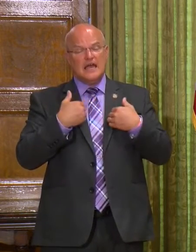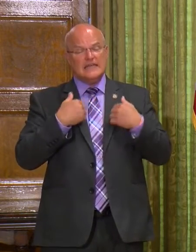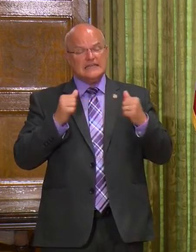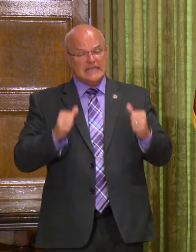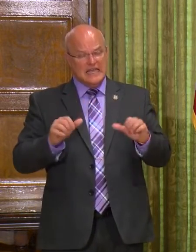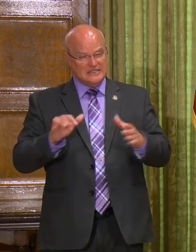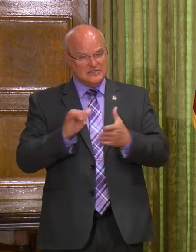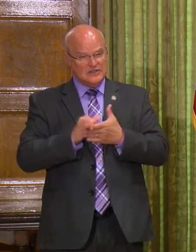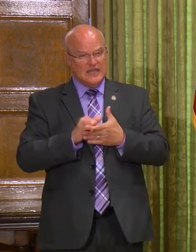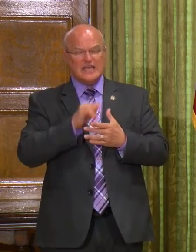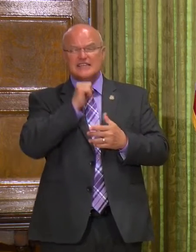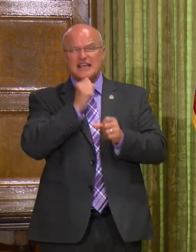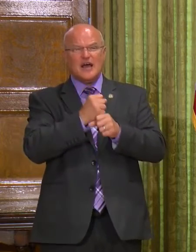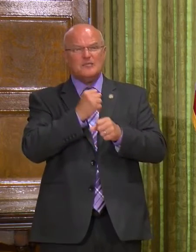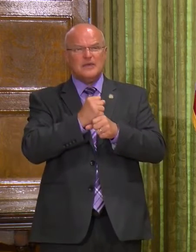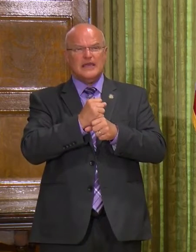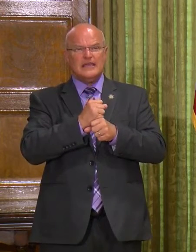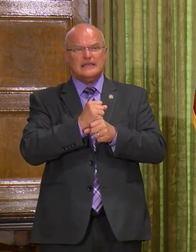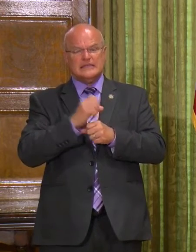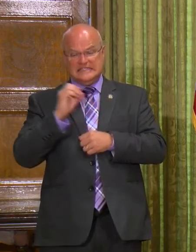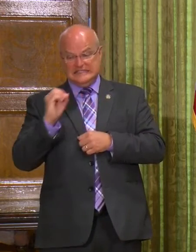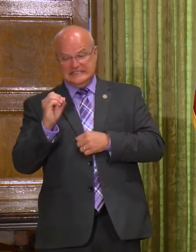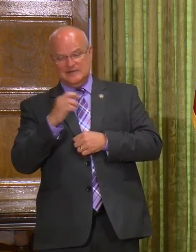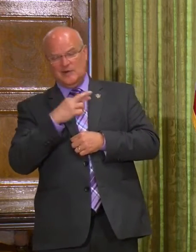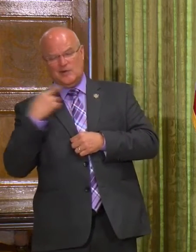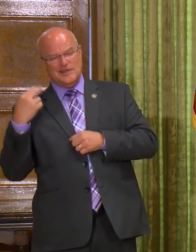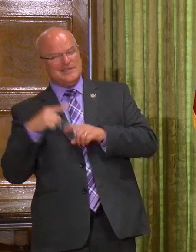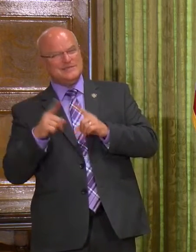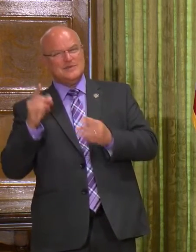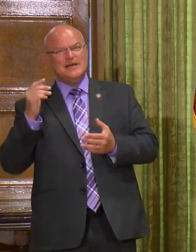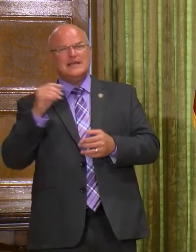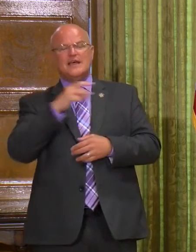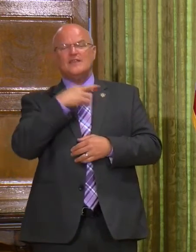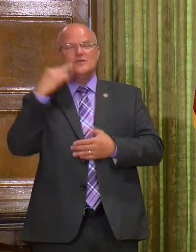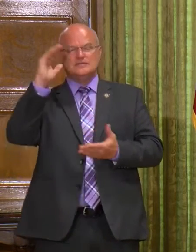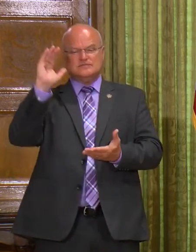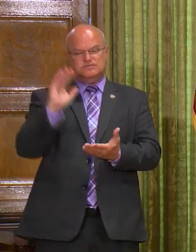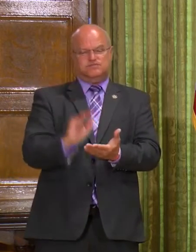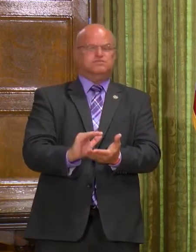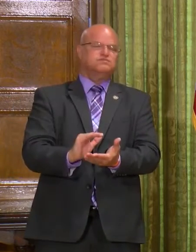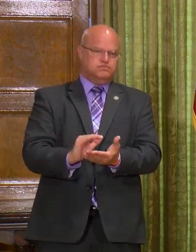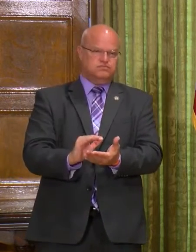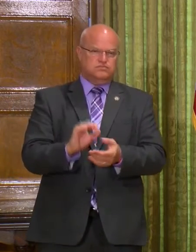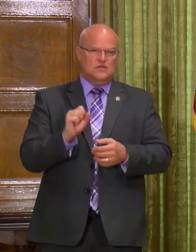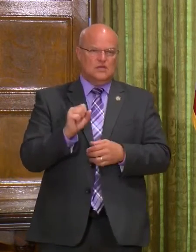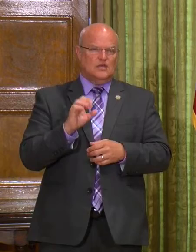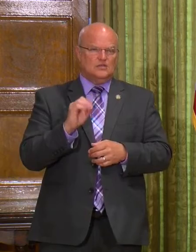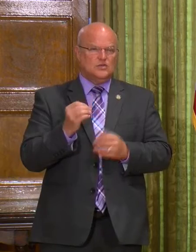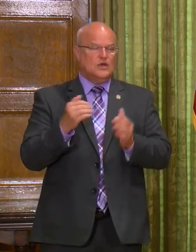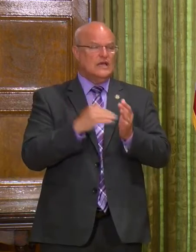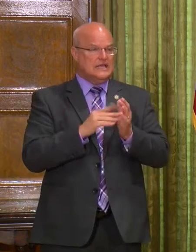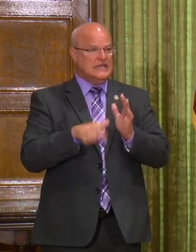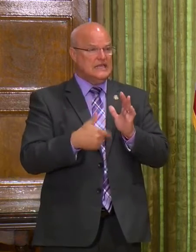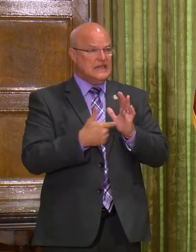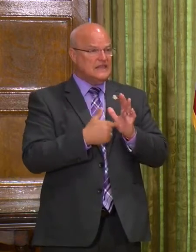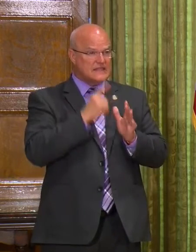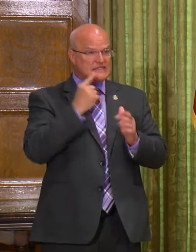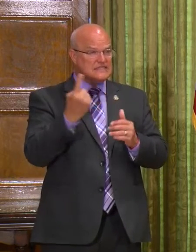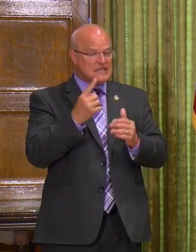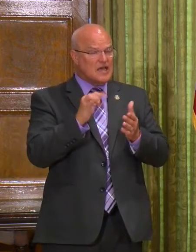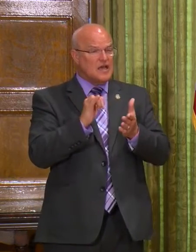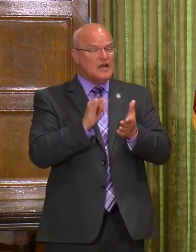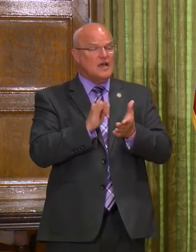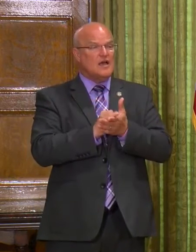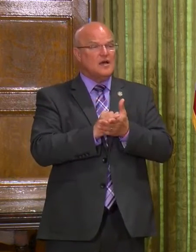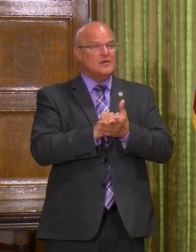we can do this to not make it zero risk, but to minimize that risk. And again, this is something